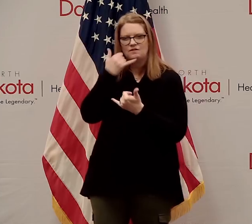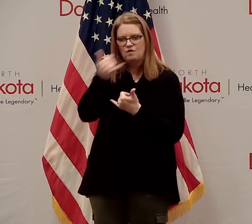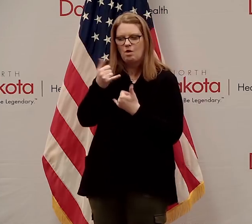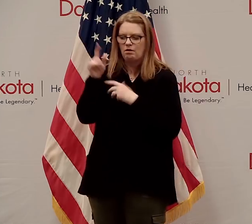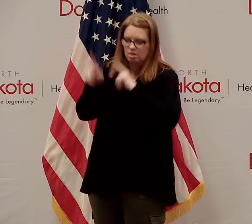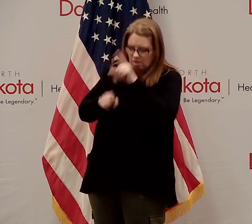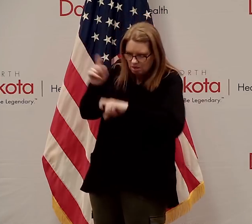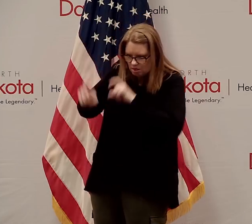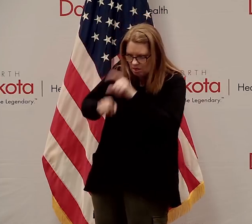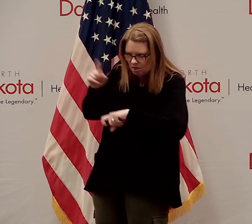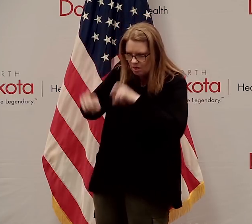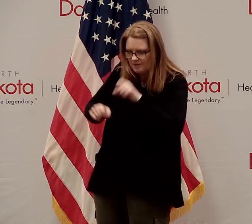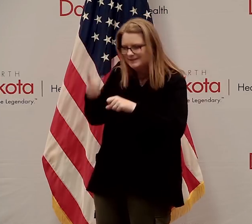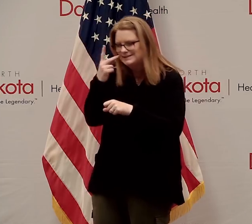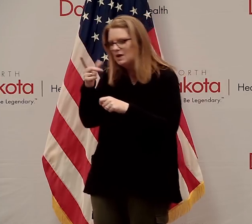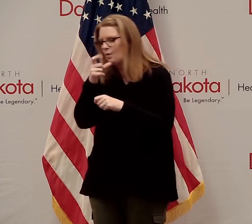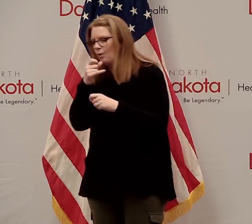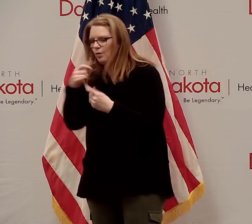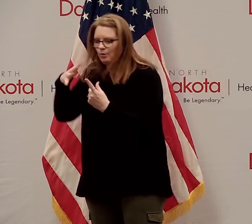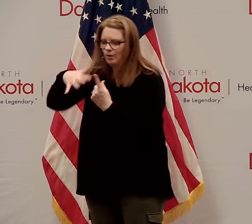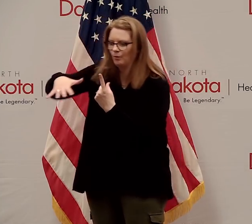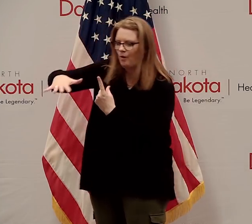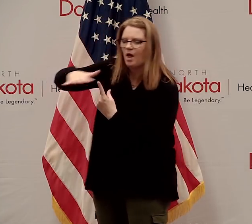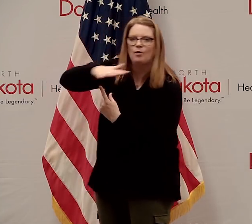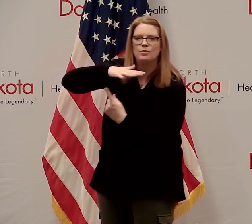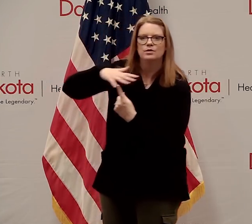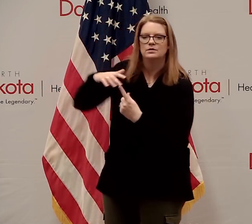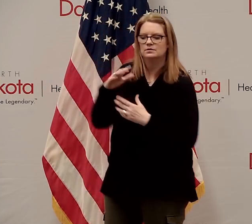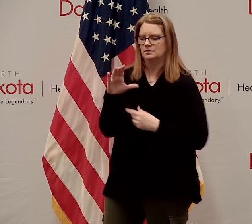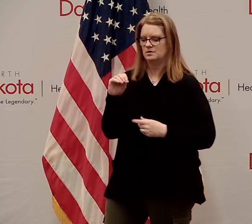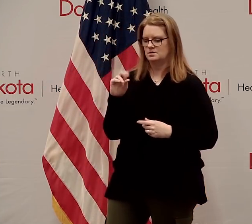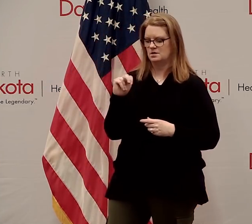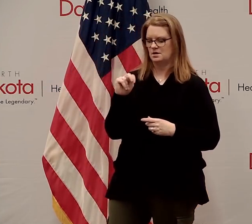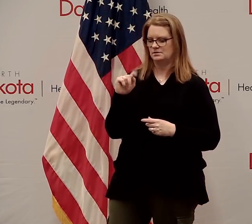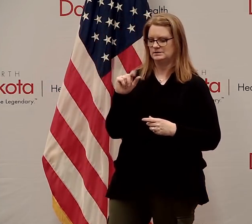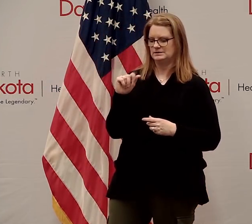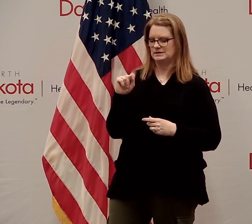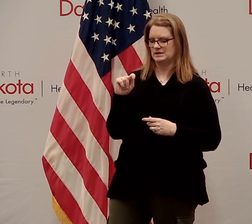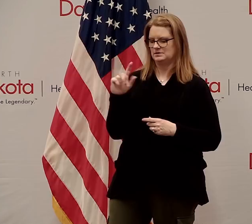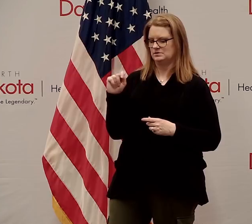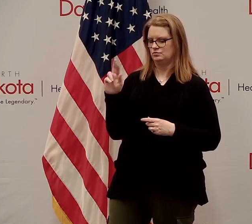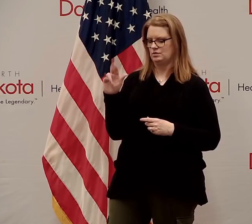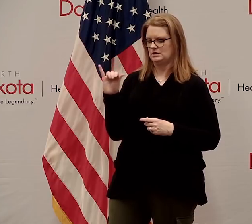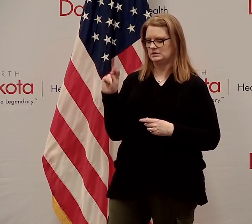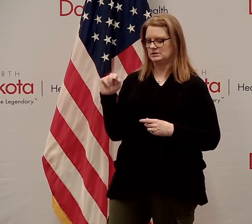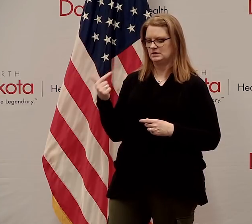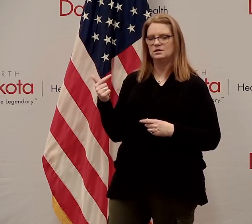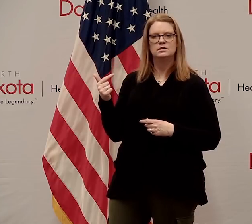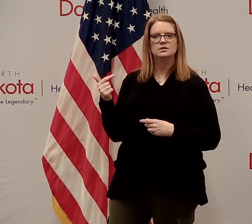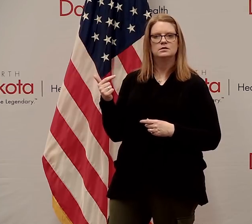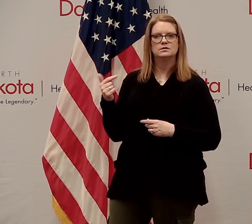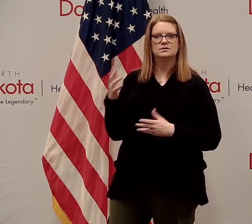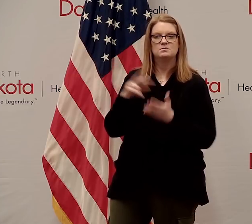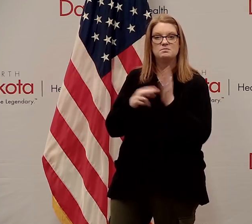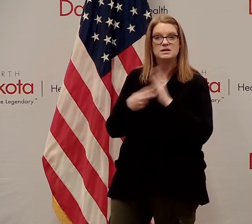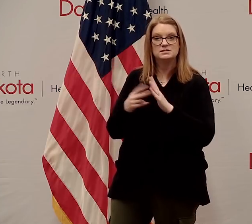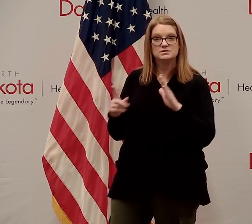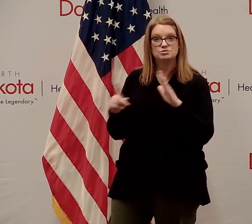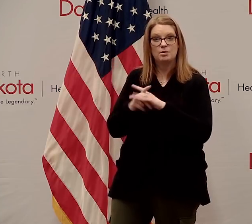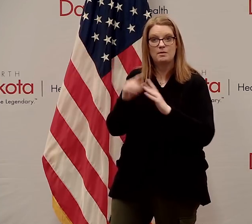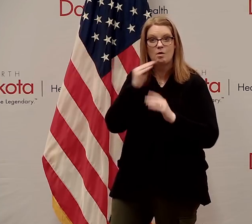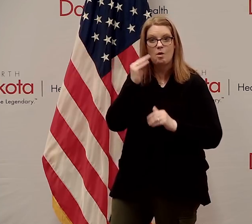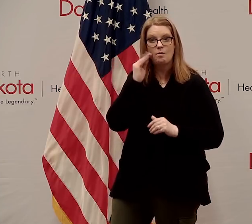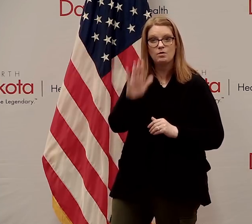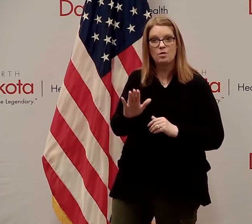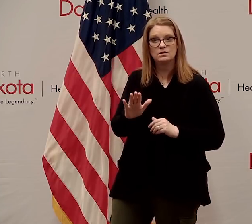some confusion. People might think when you say the word contact and tracing, it sounds like that somebody's going to show up at your doorstep.